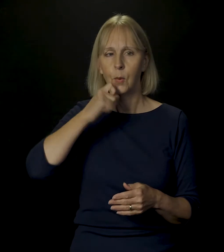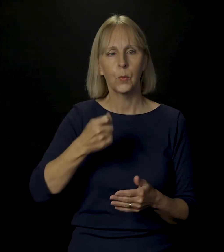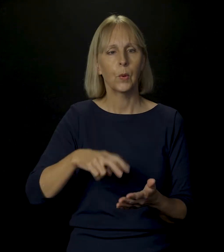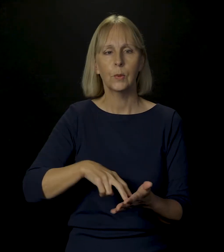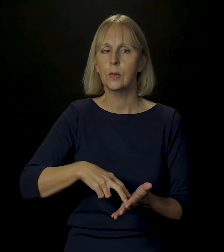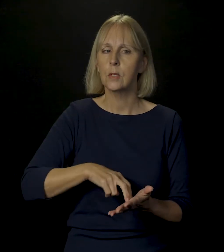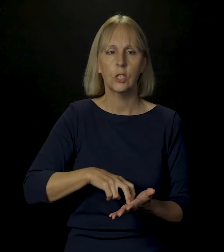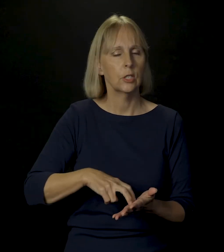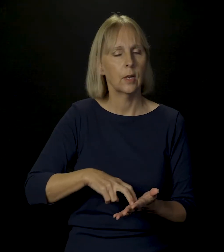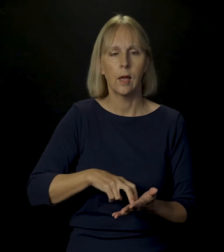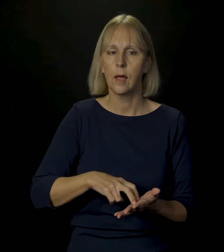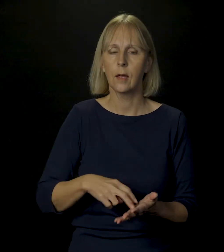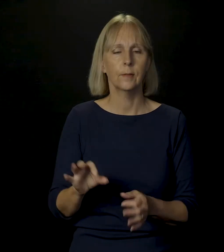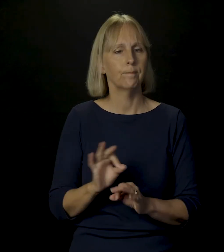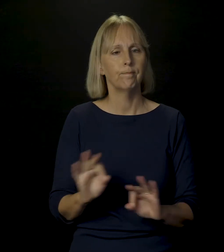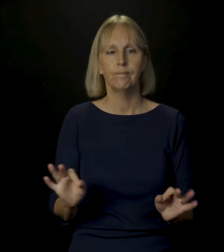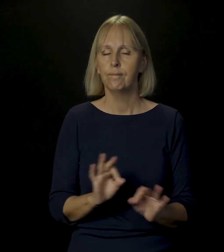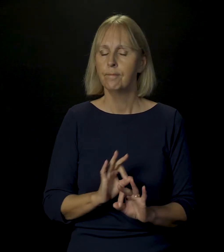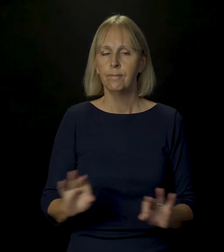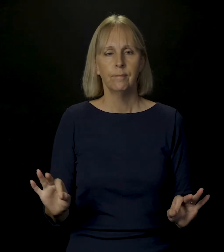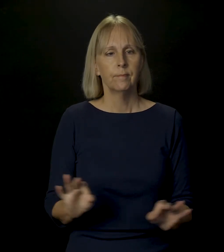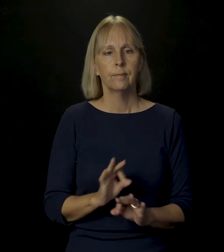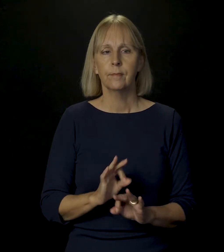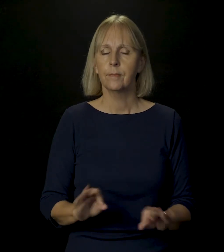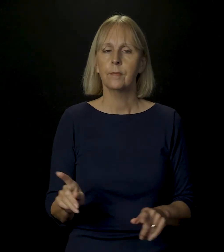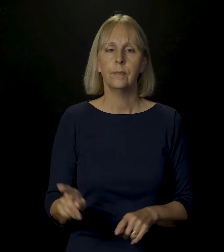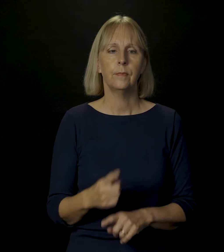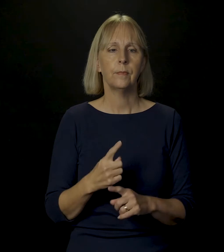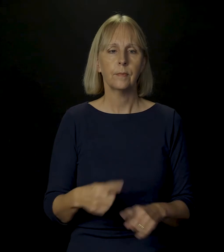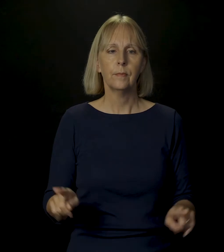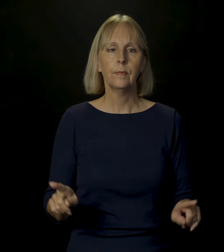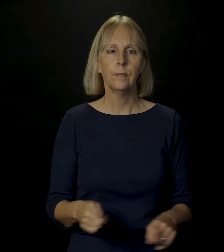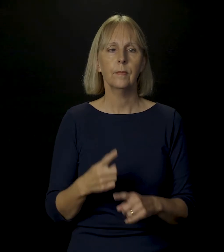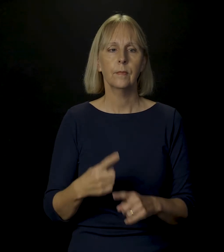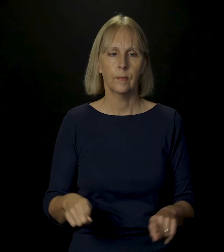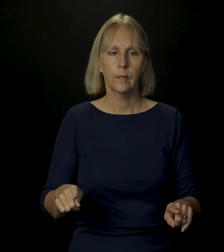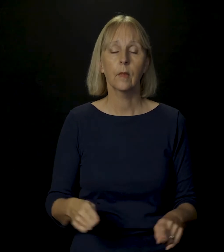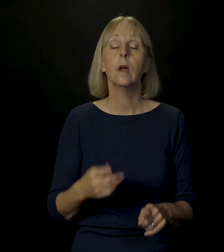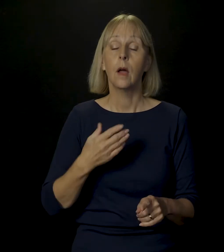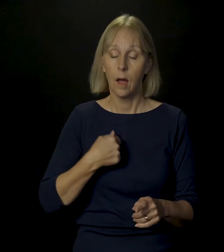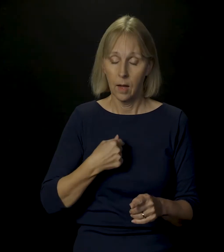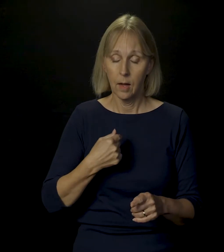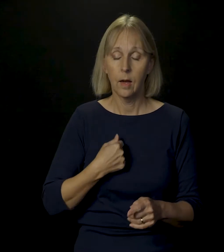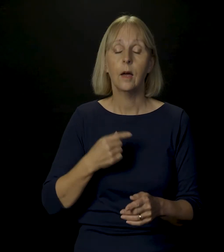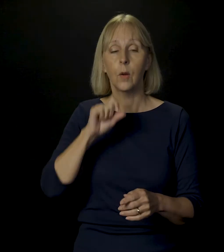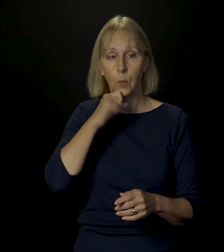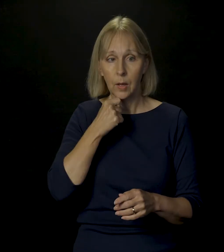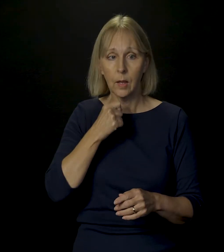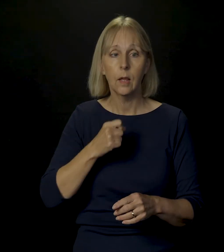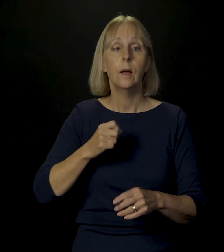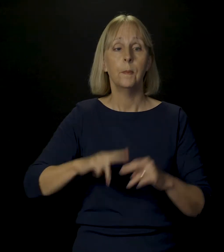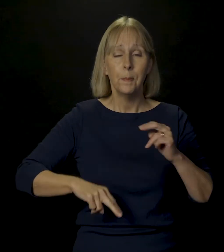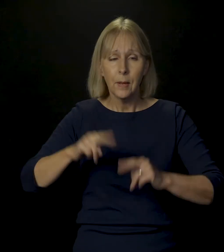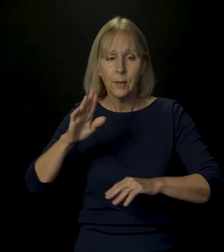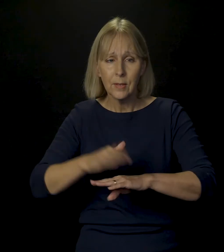And I Will Come Please Shaken I Will Build And I